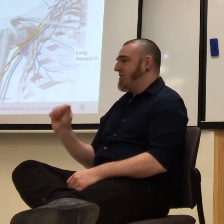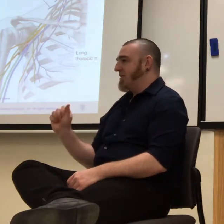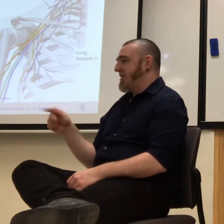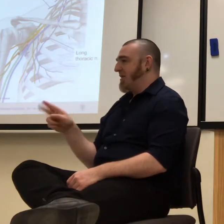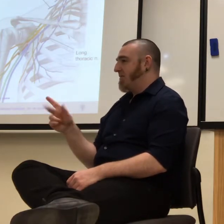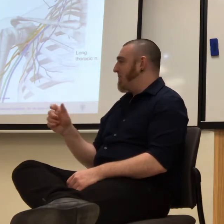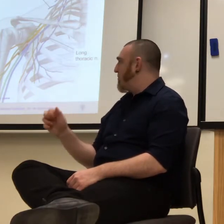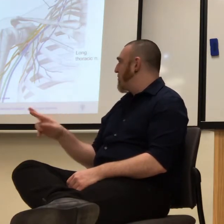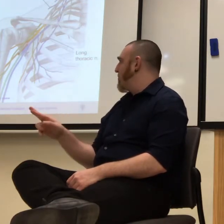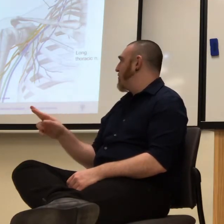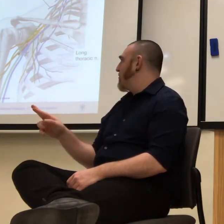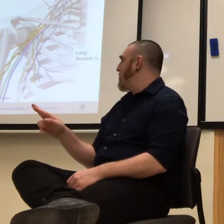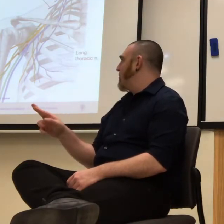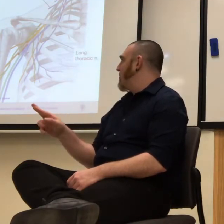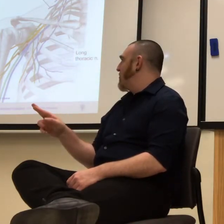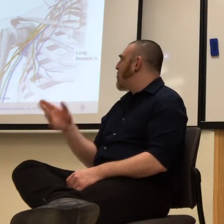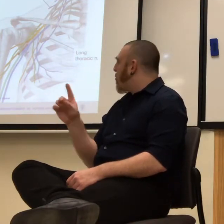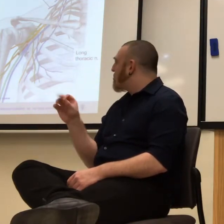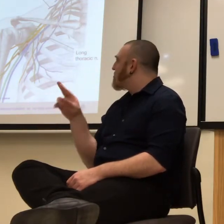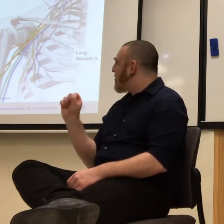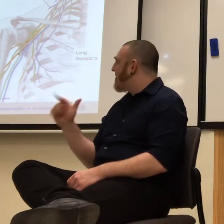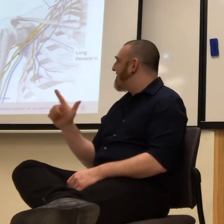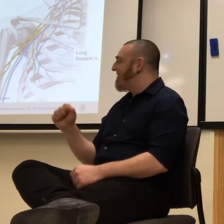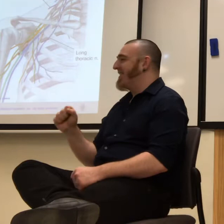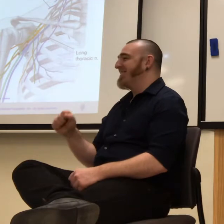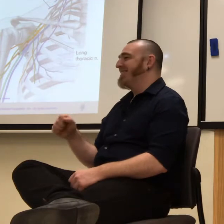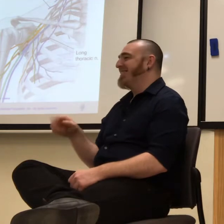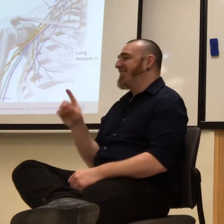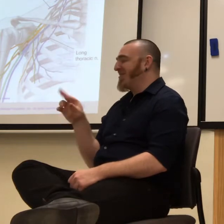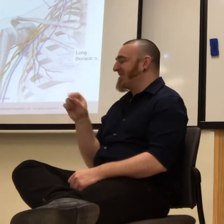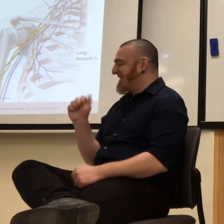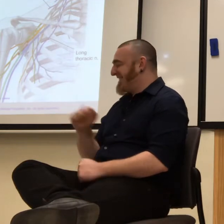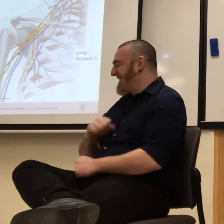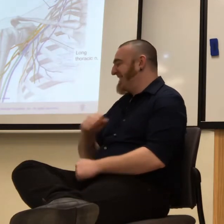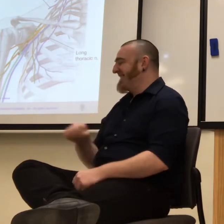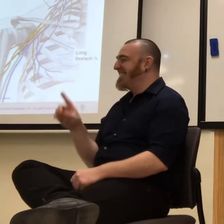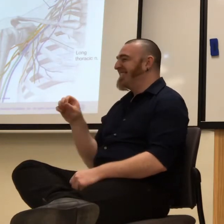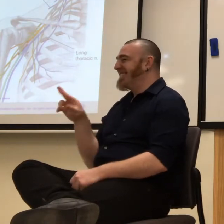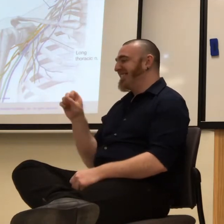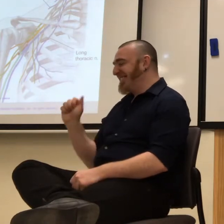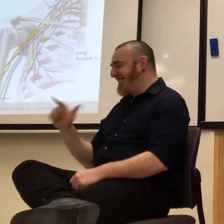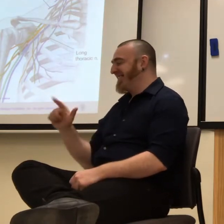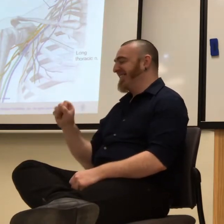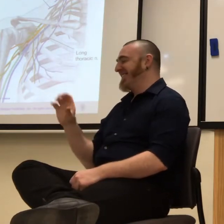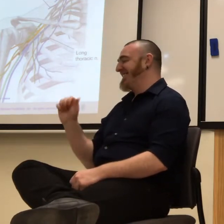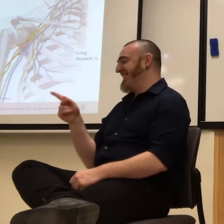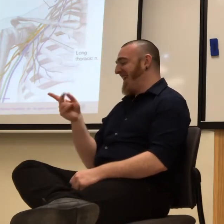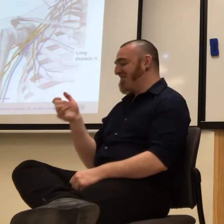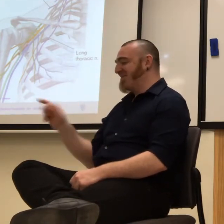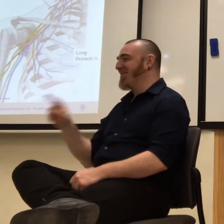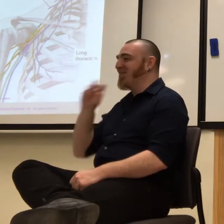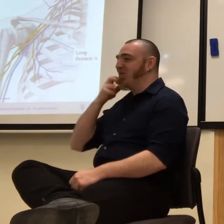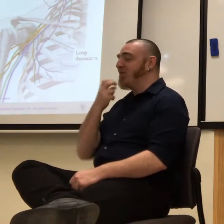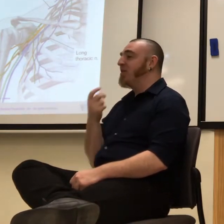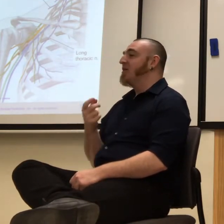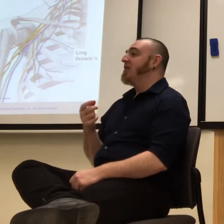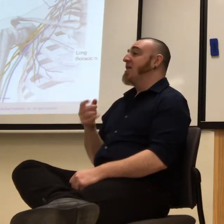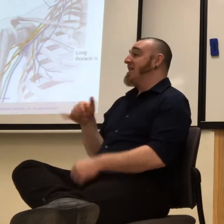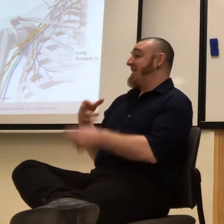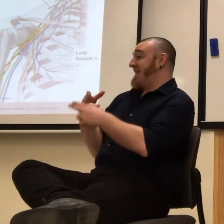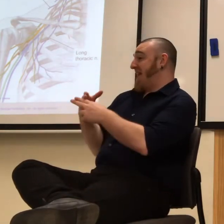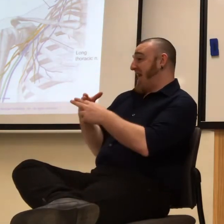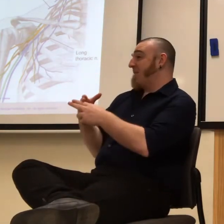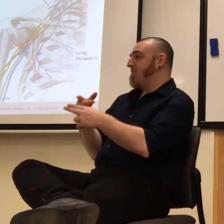Scapular nerve, and the name of the nerve, you're starting to get a clue of where to look for it. Scapular, I think you know